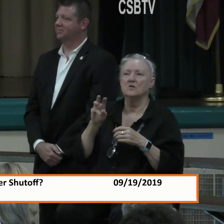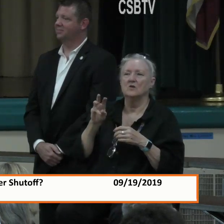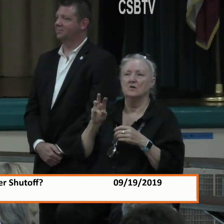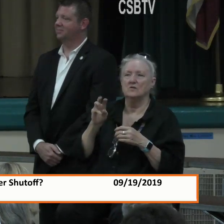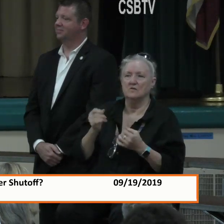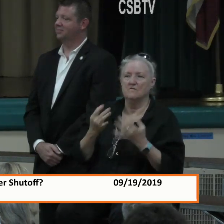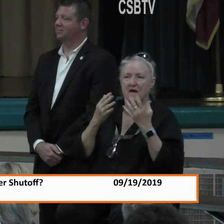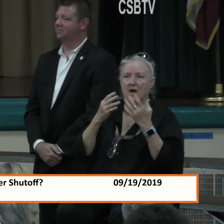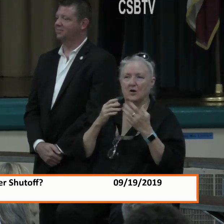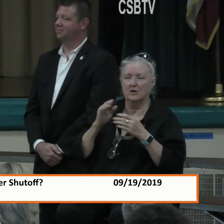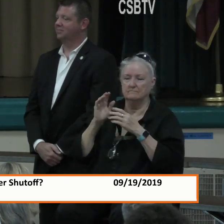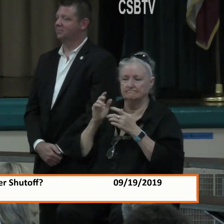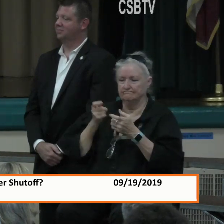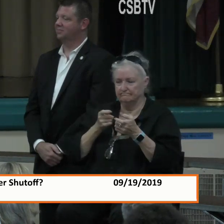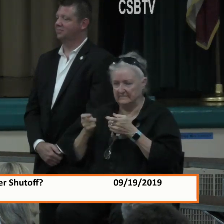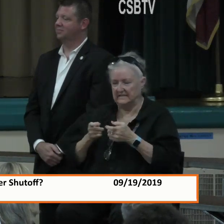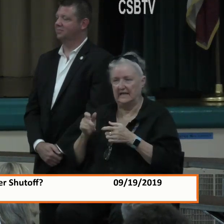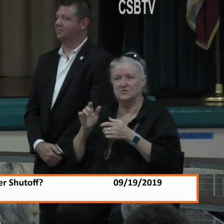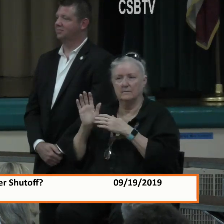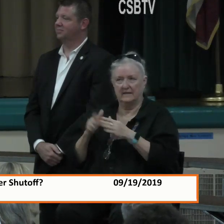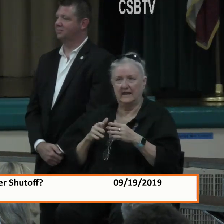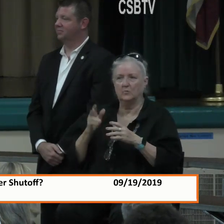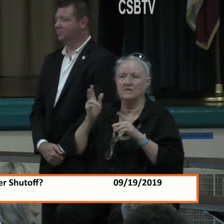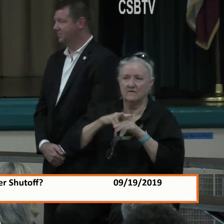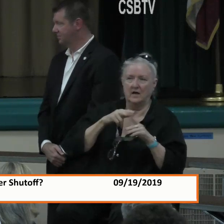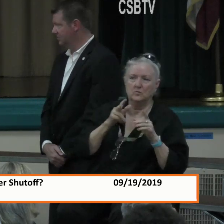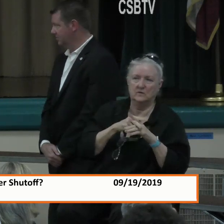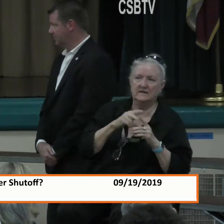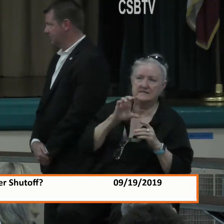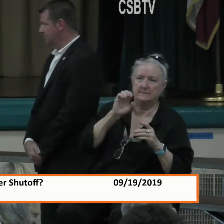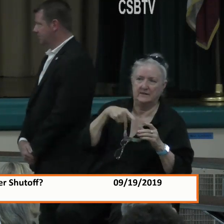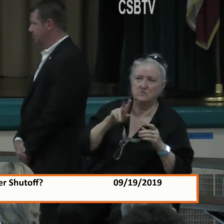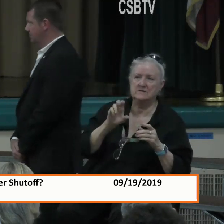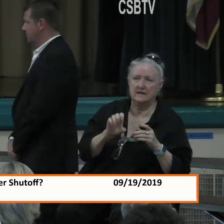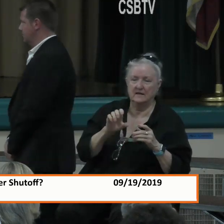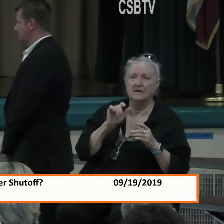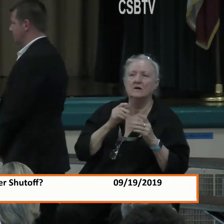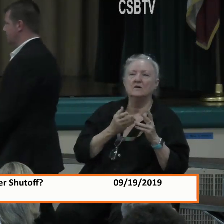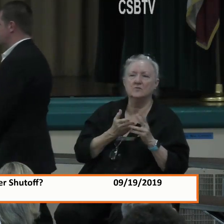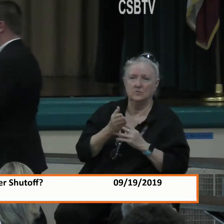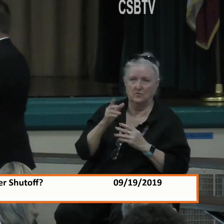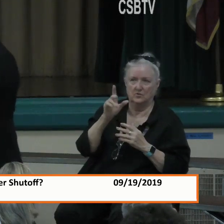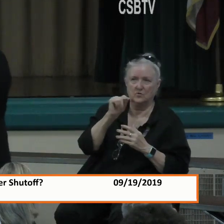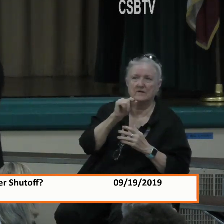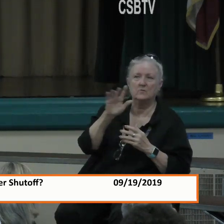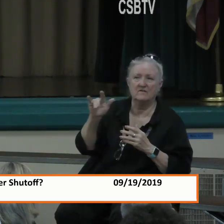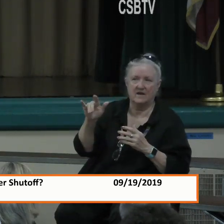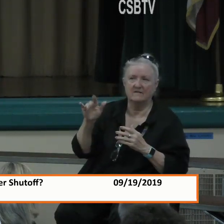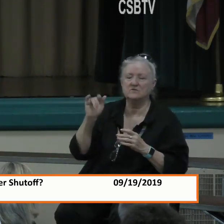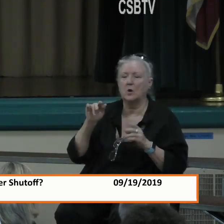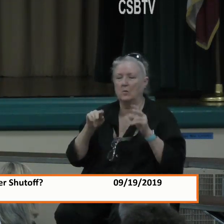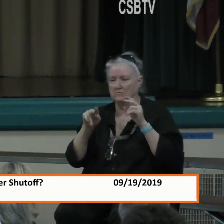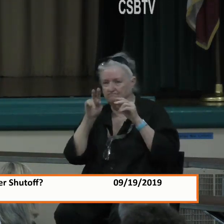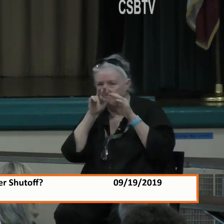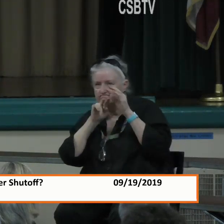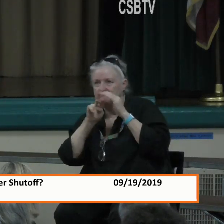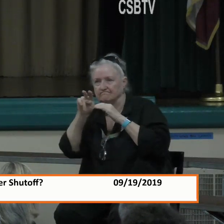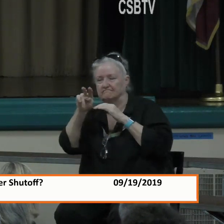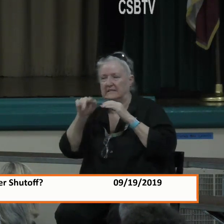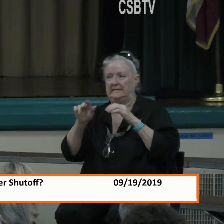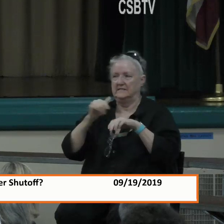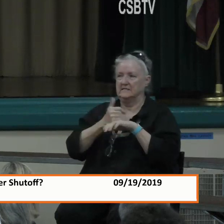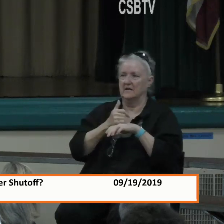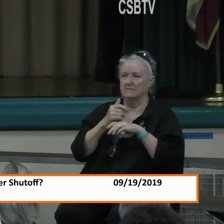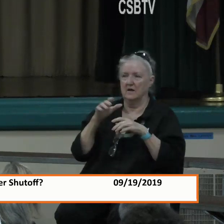that we filed with the California Public Utilities Commission does go through 2025. So we're looking to install the